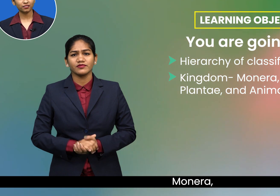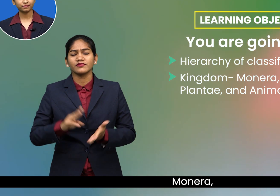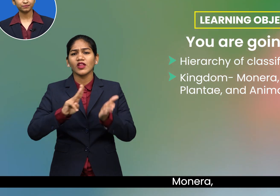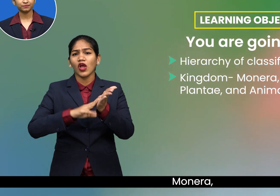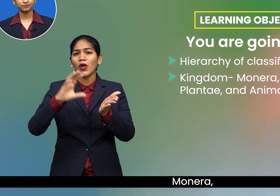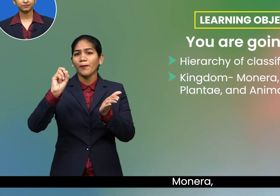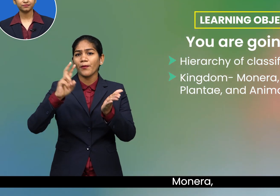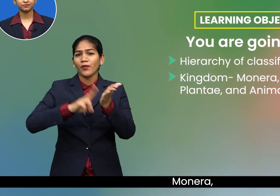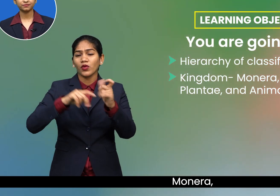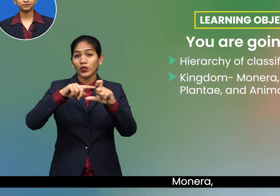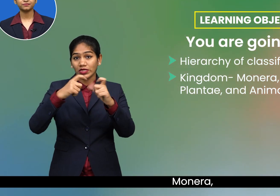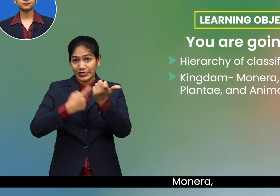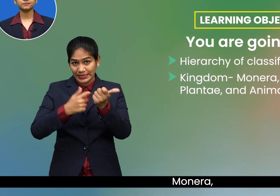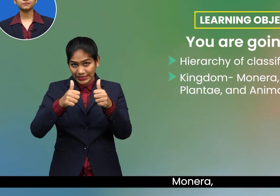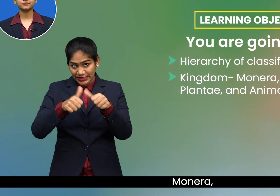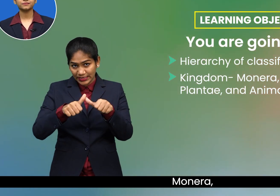monera,